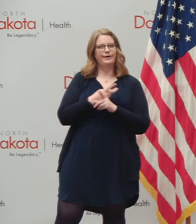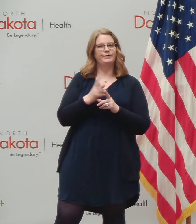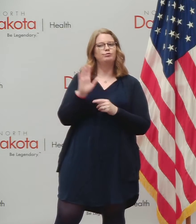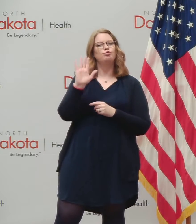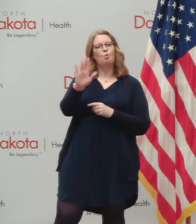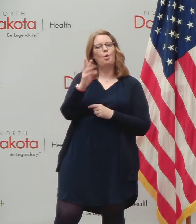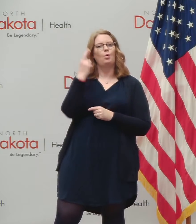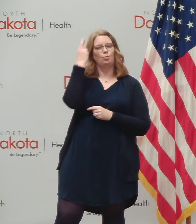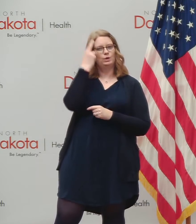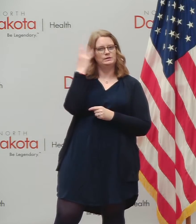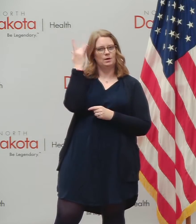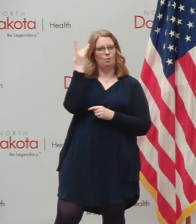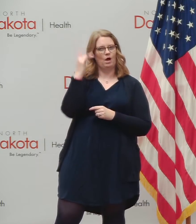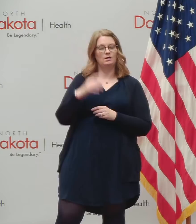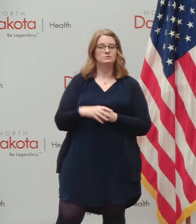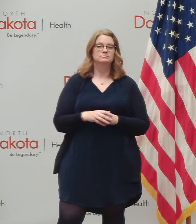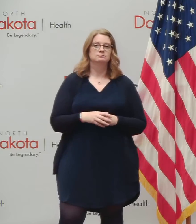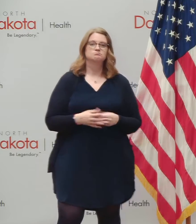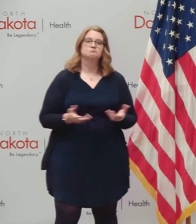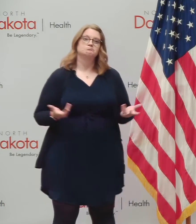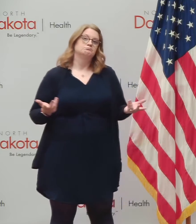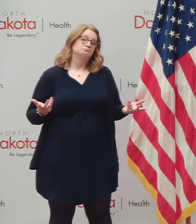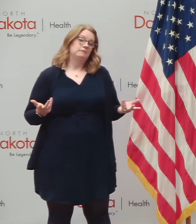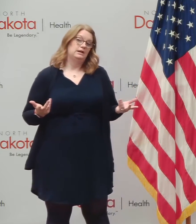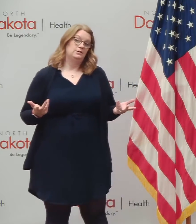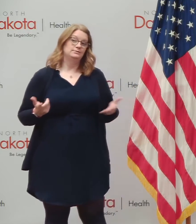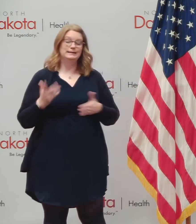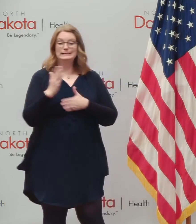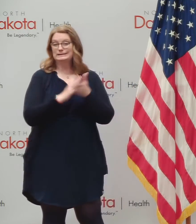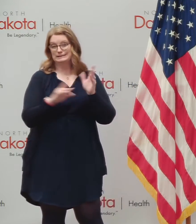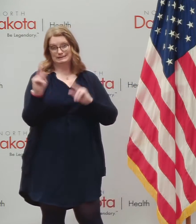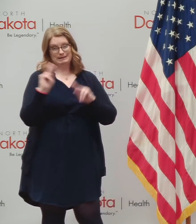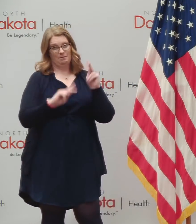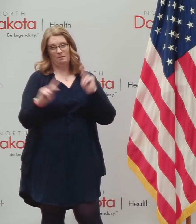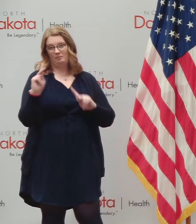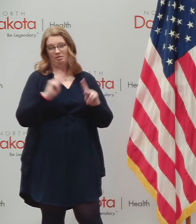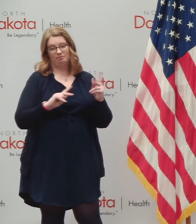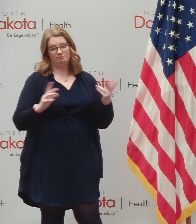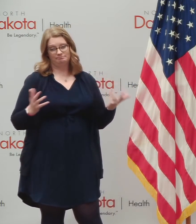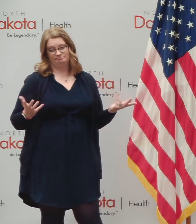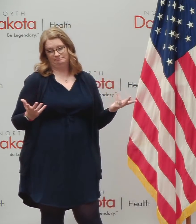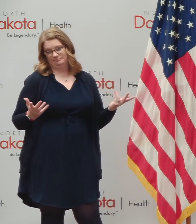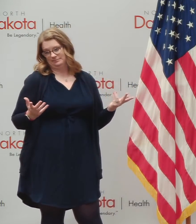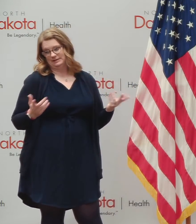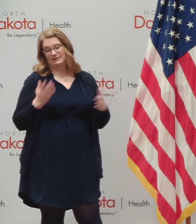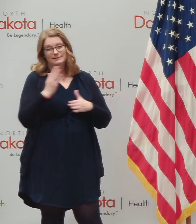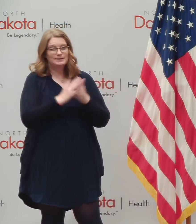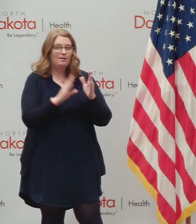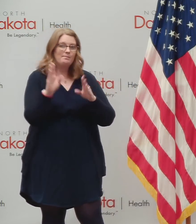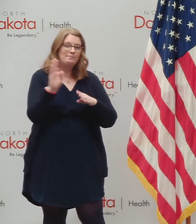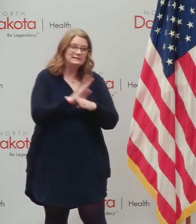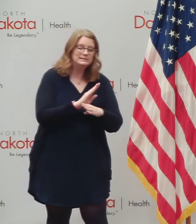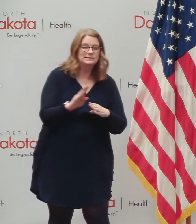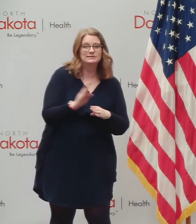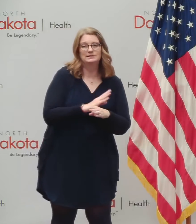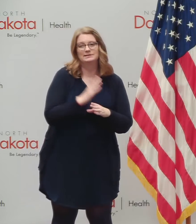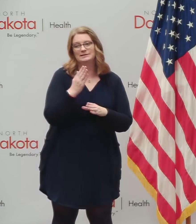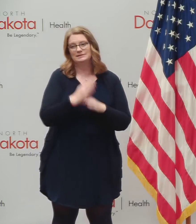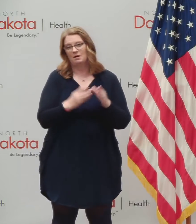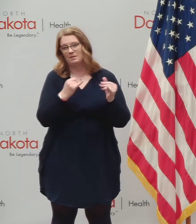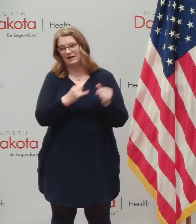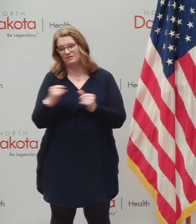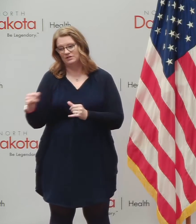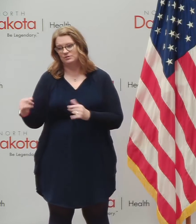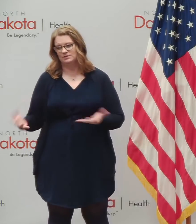why. It turns out that some people, for whatever reason or another, some businesses, some individuals might have